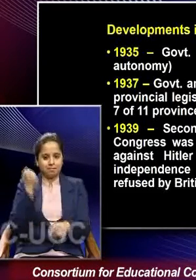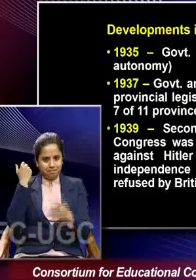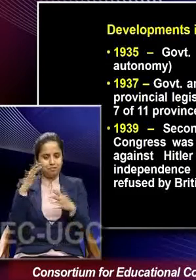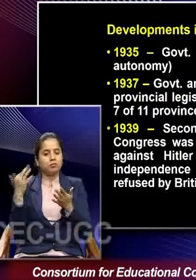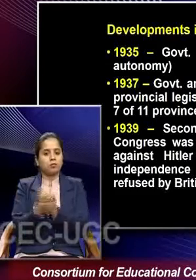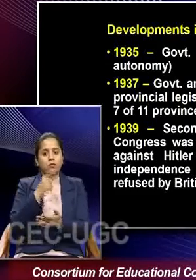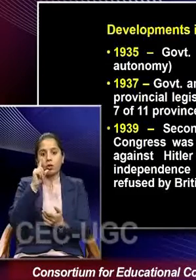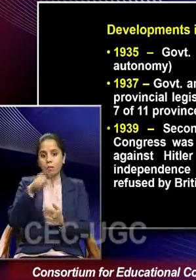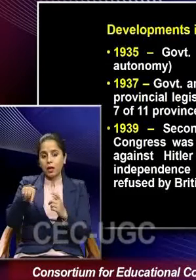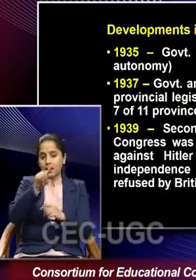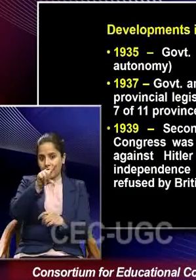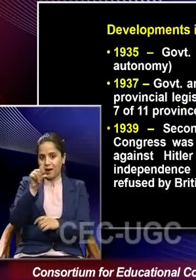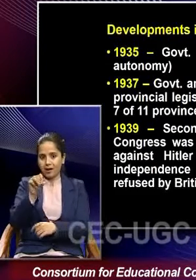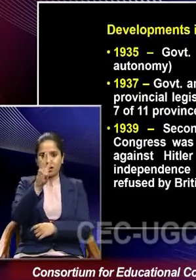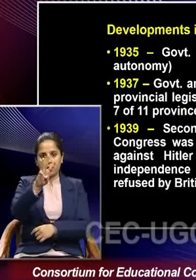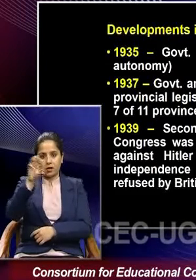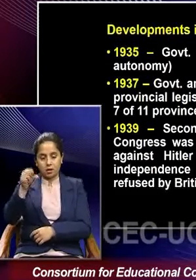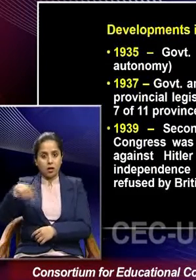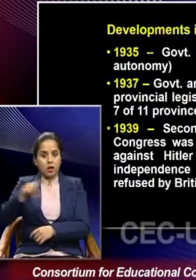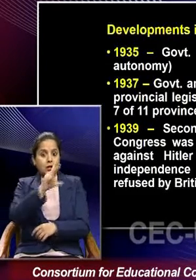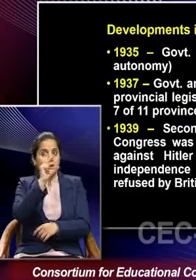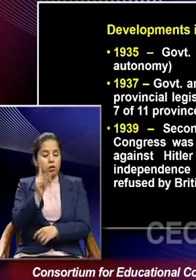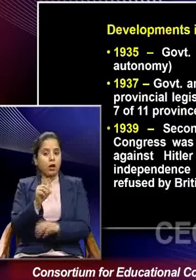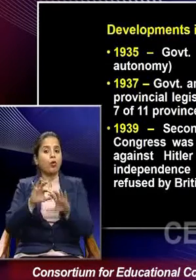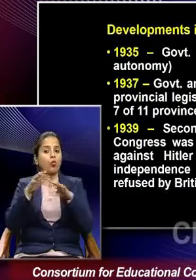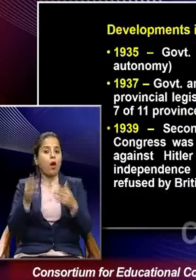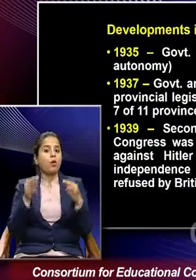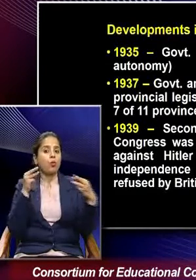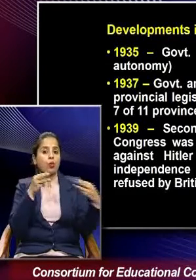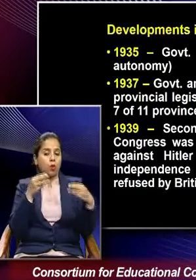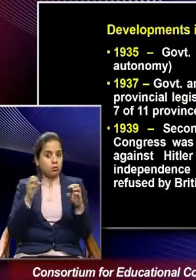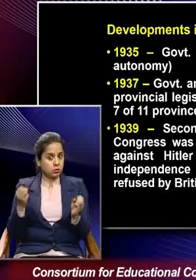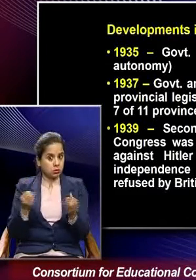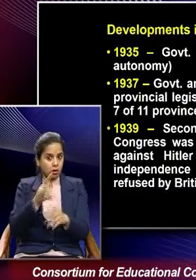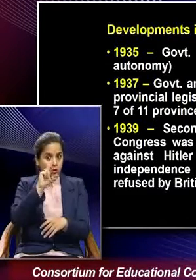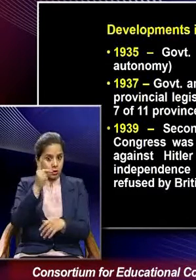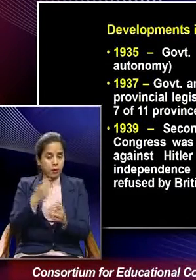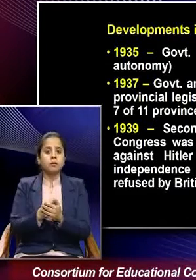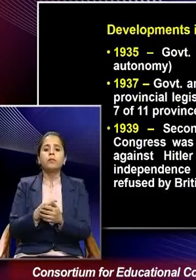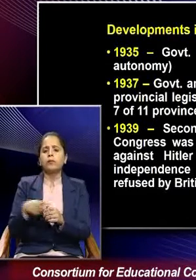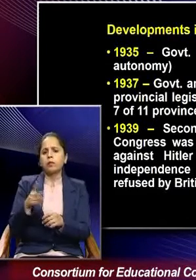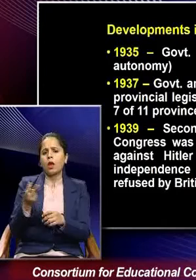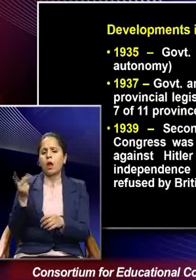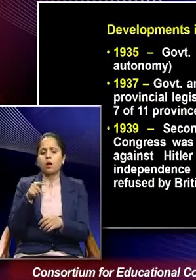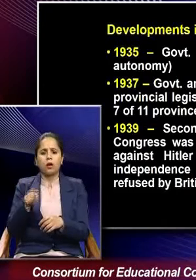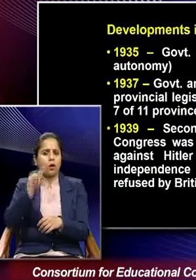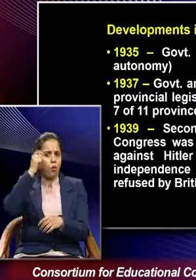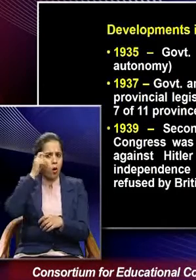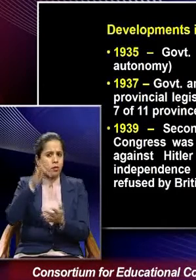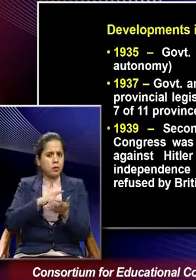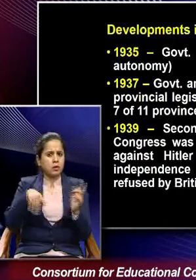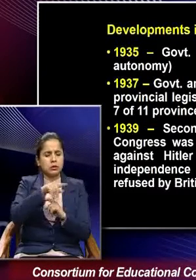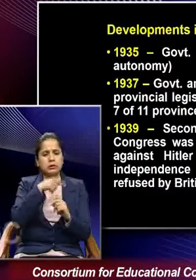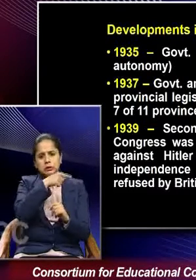in 1939, when the Second World War started, and again now the Britishers